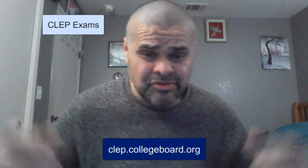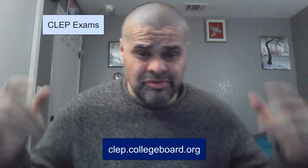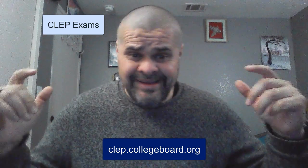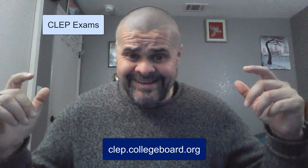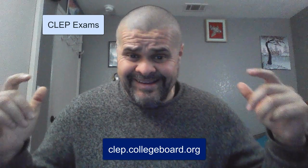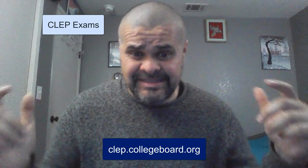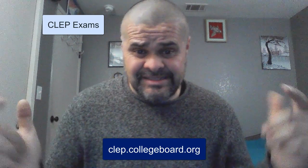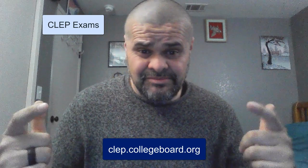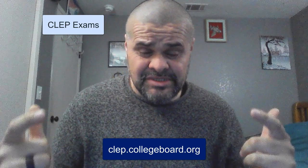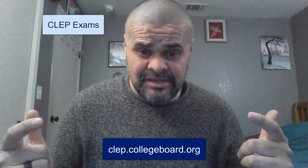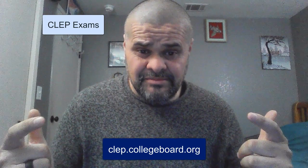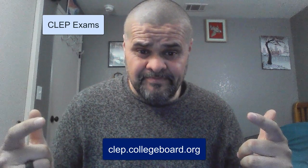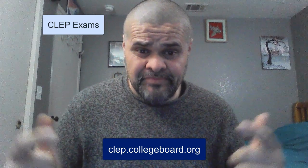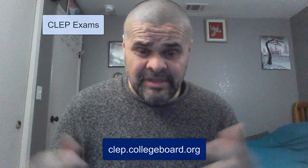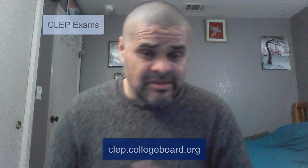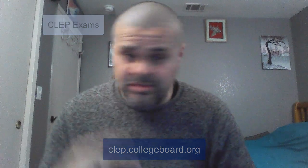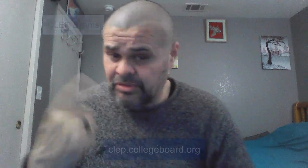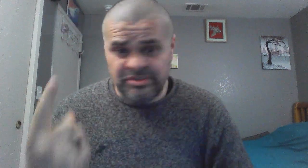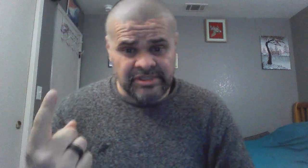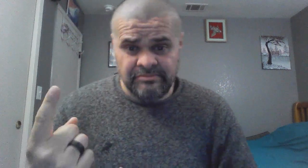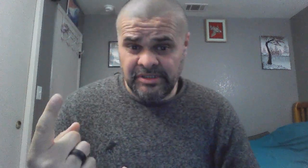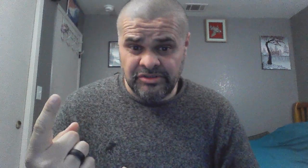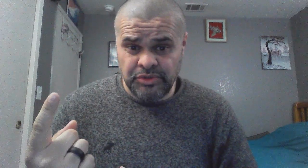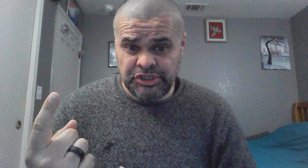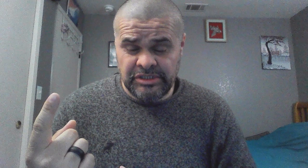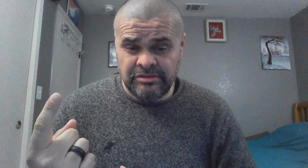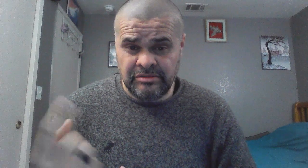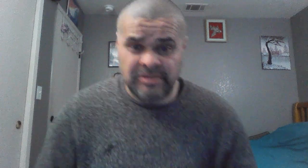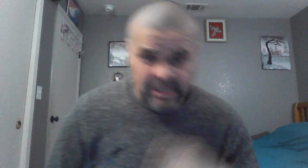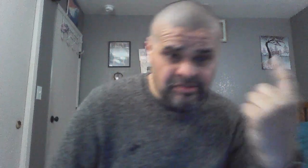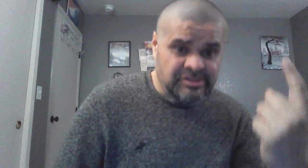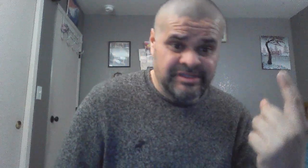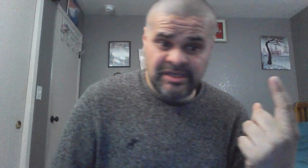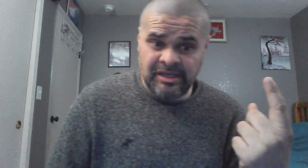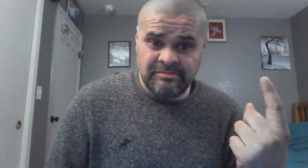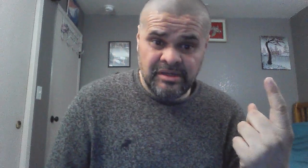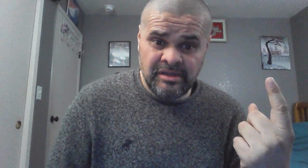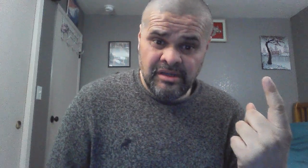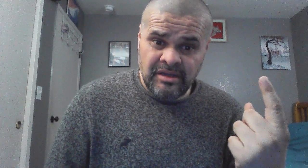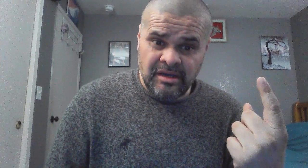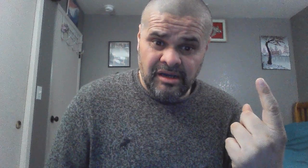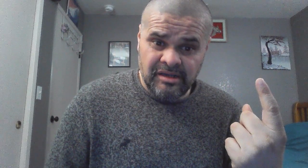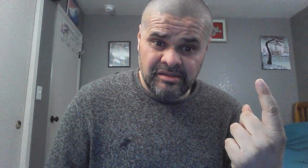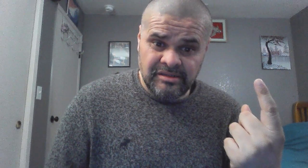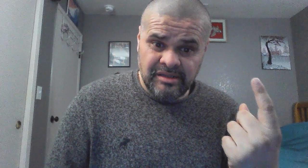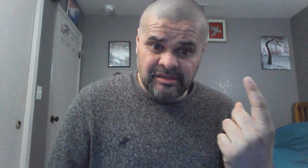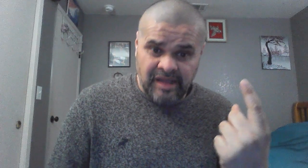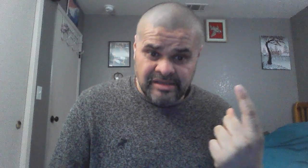to, and at the same time you'll save money on tuition, and you'll save time on the